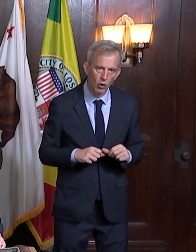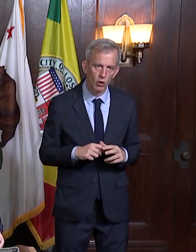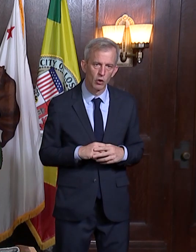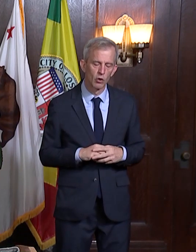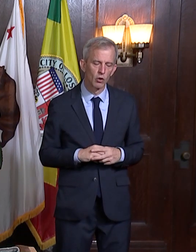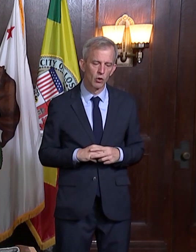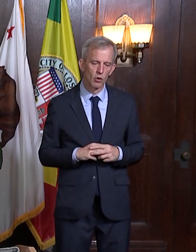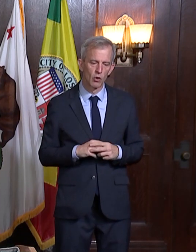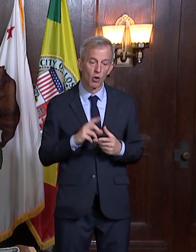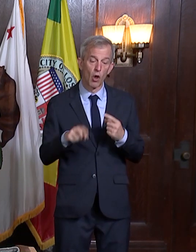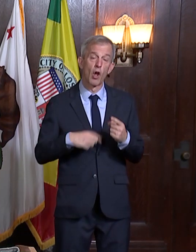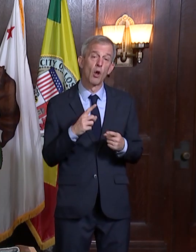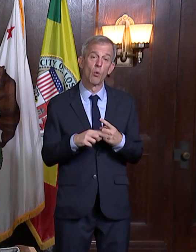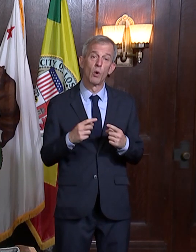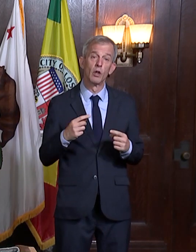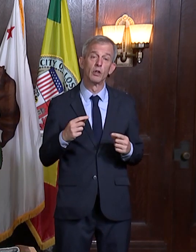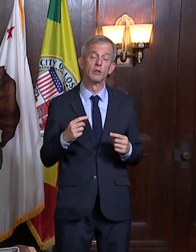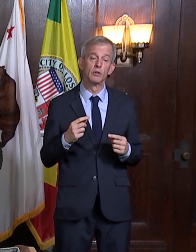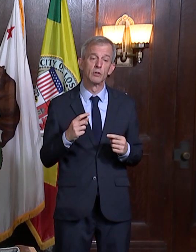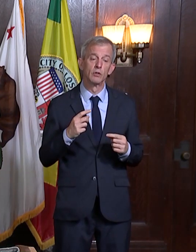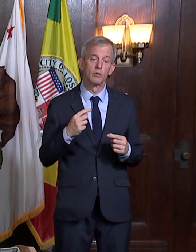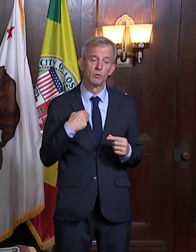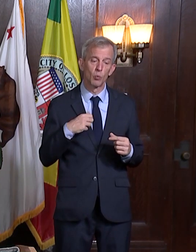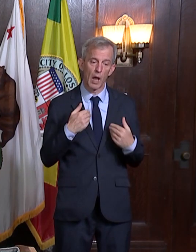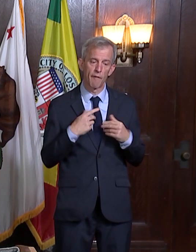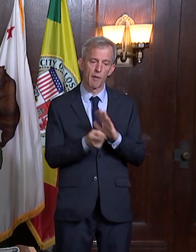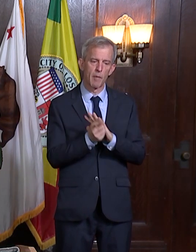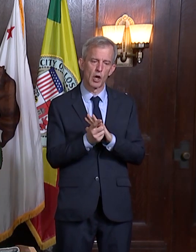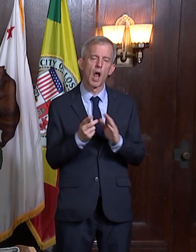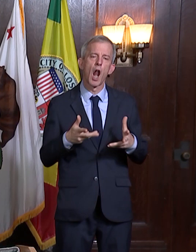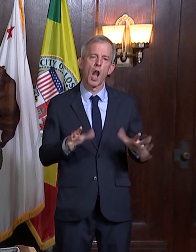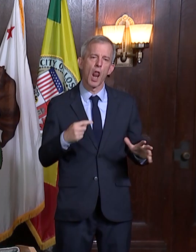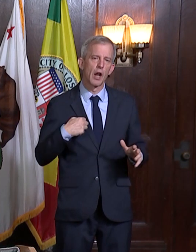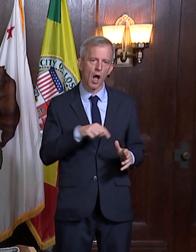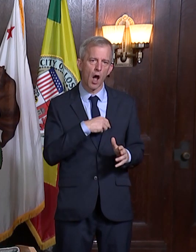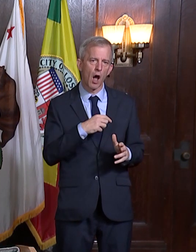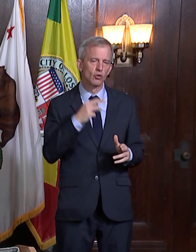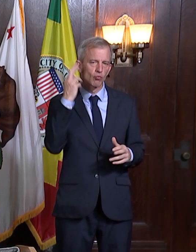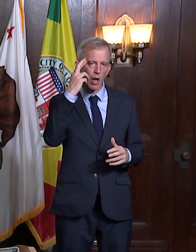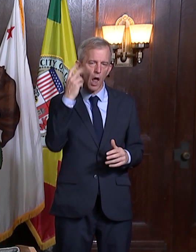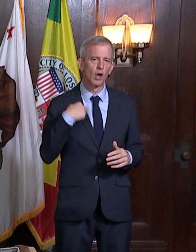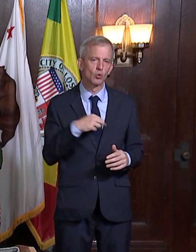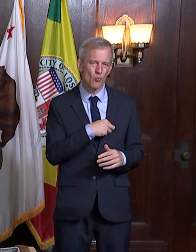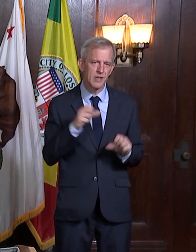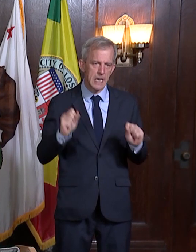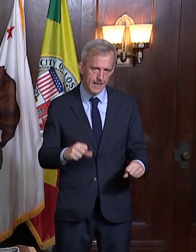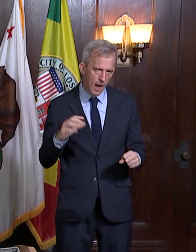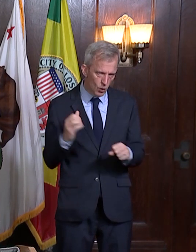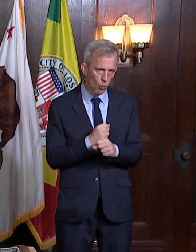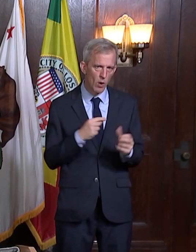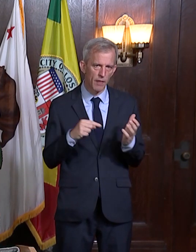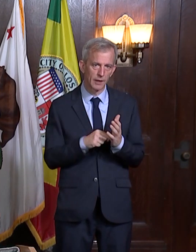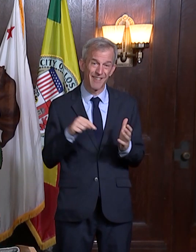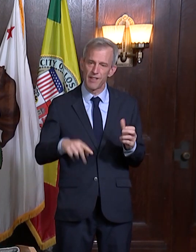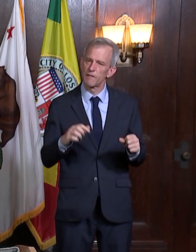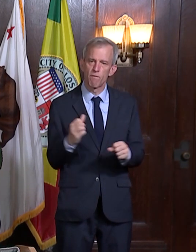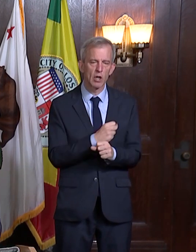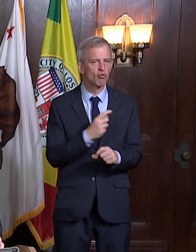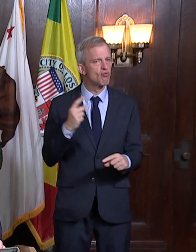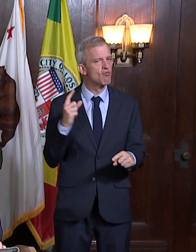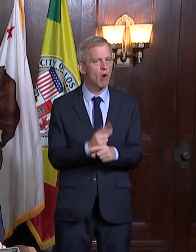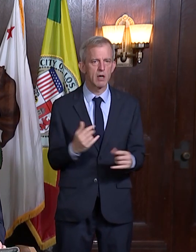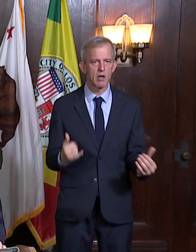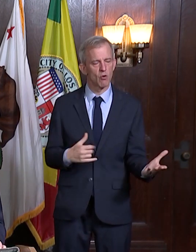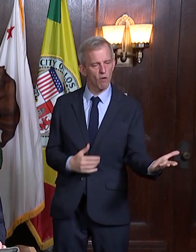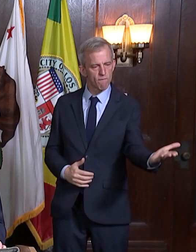eyes and realize we are closer to the dream than ever. We can win this. This victory is here in front of us, but it